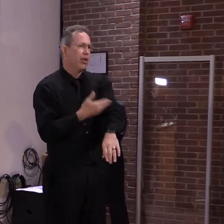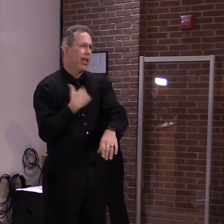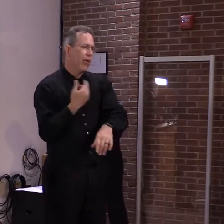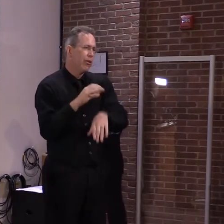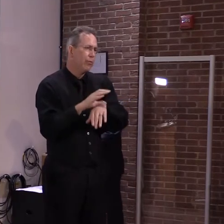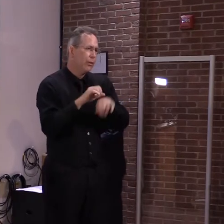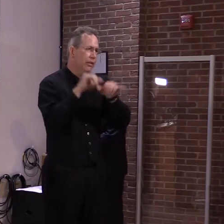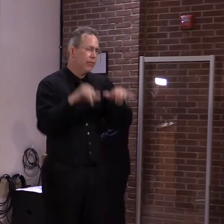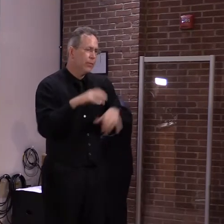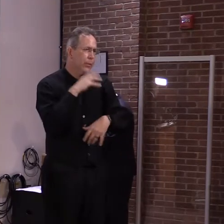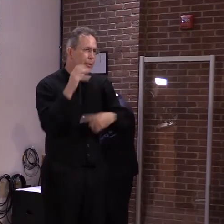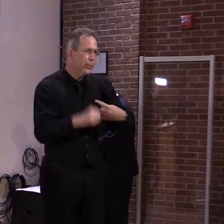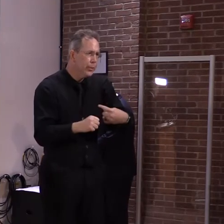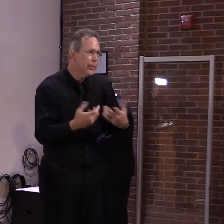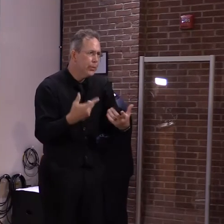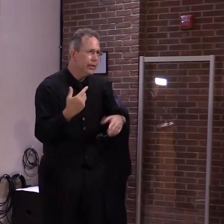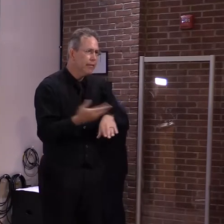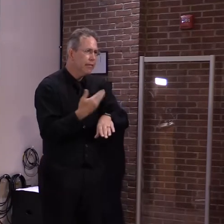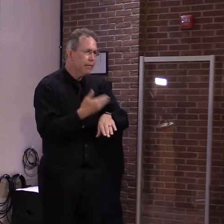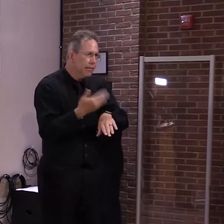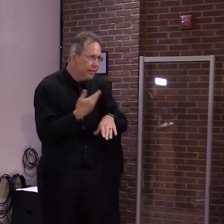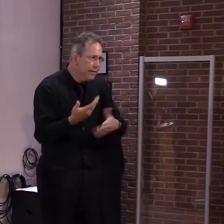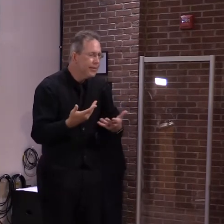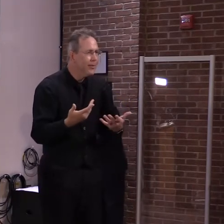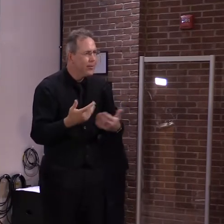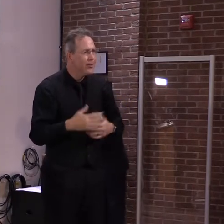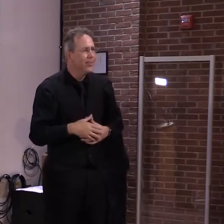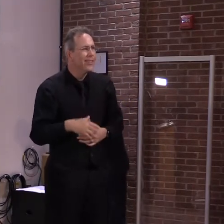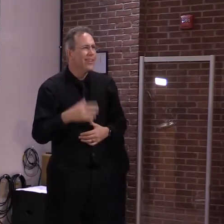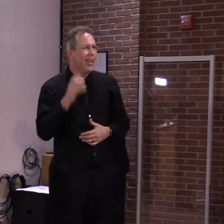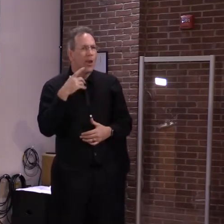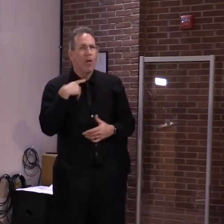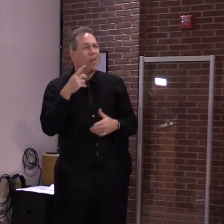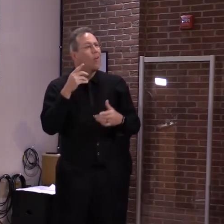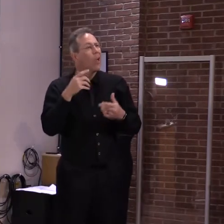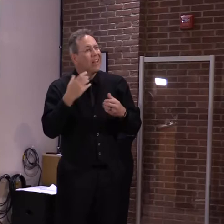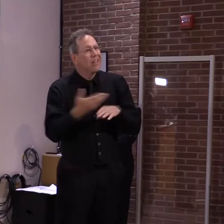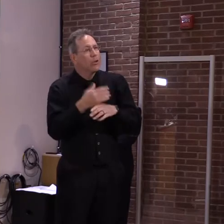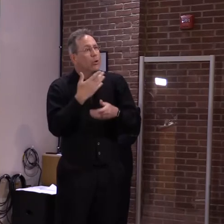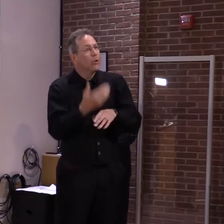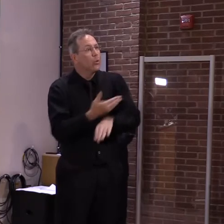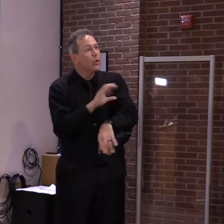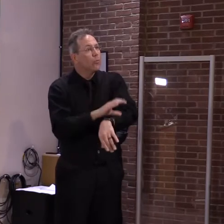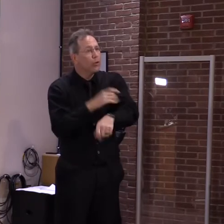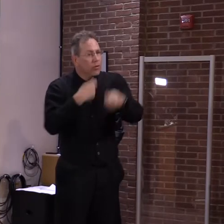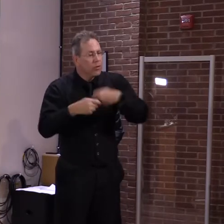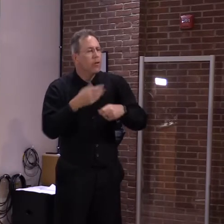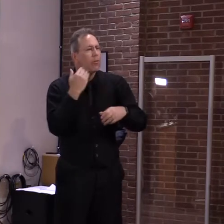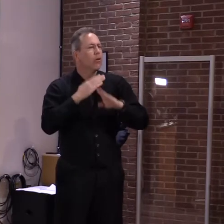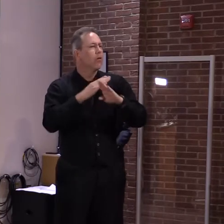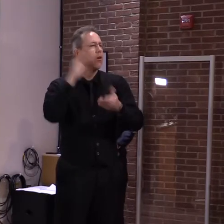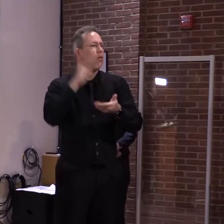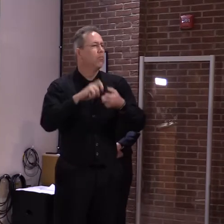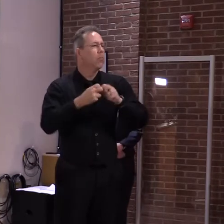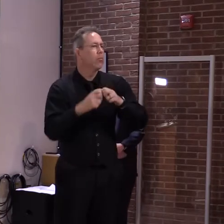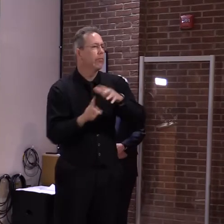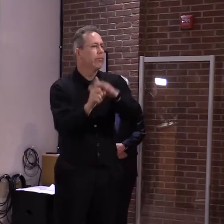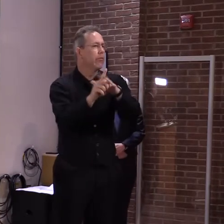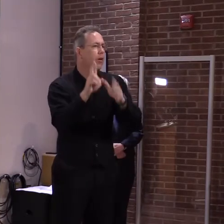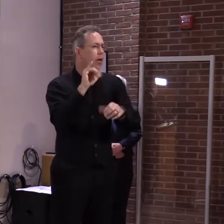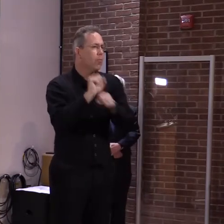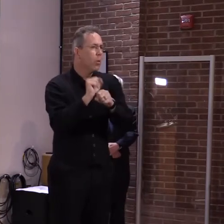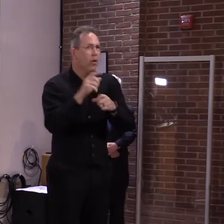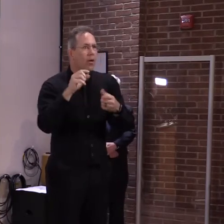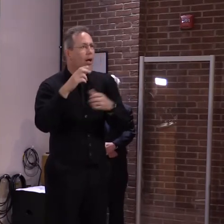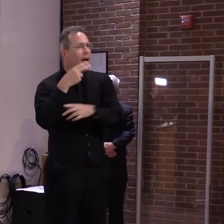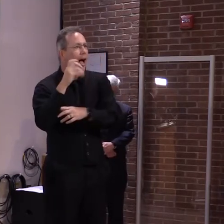IT structure, in order to prevent this in the future if we are inundated again. And every